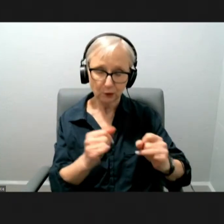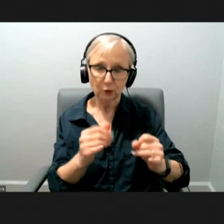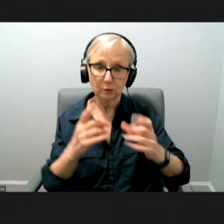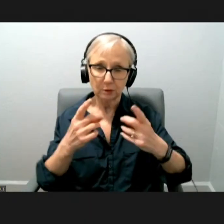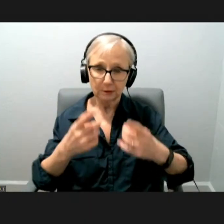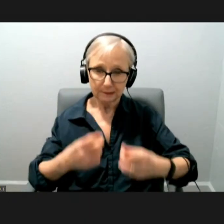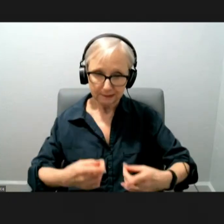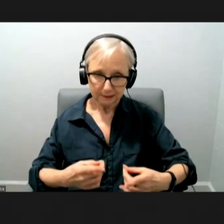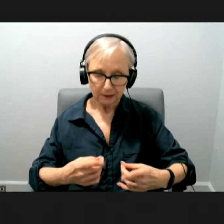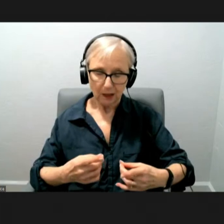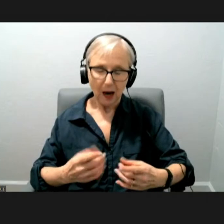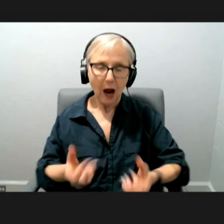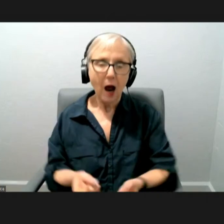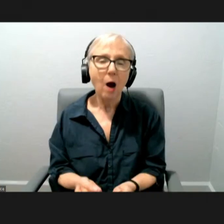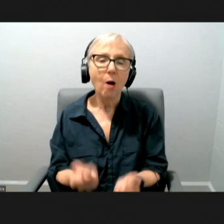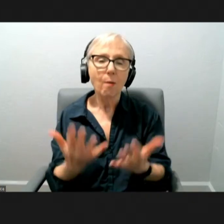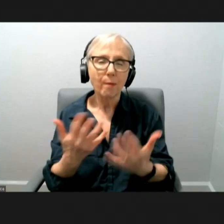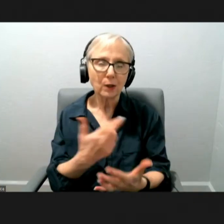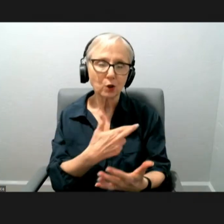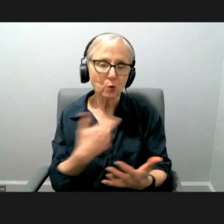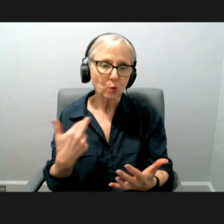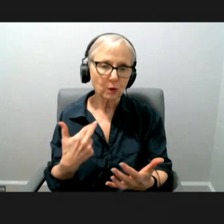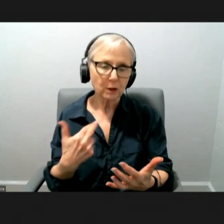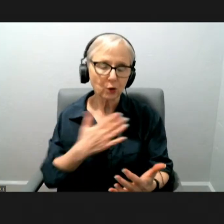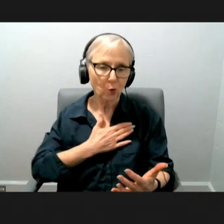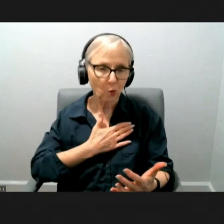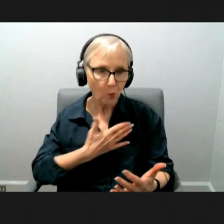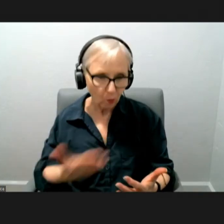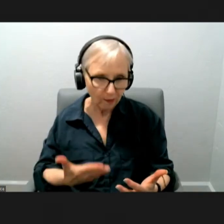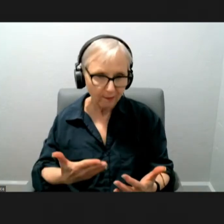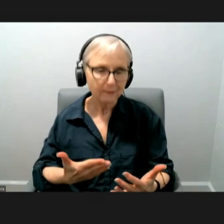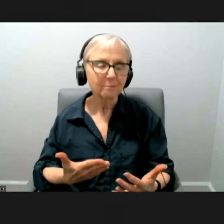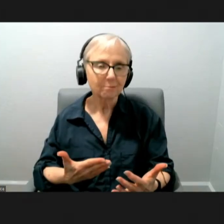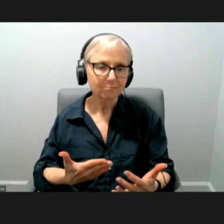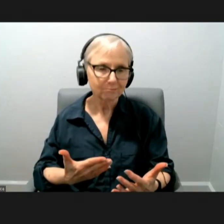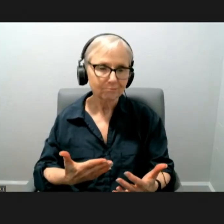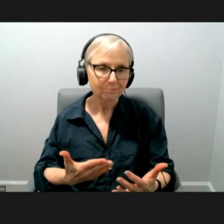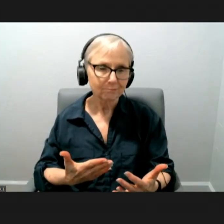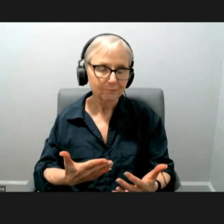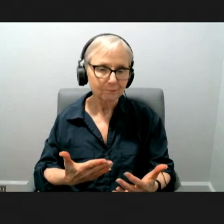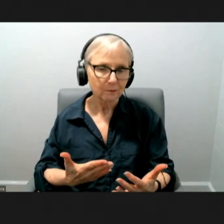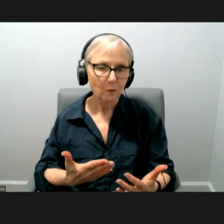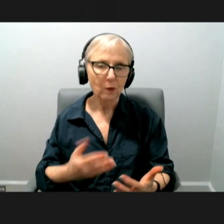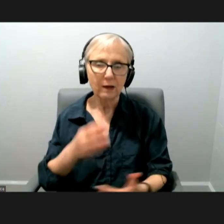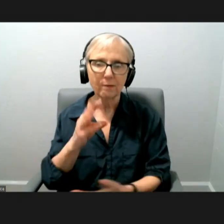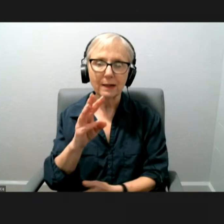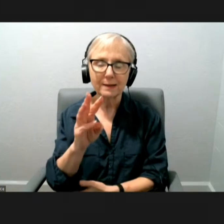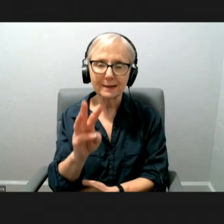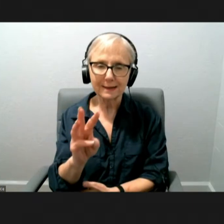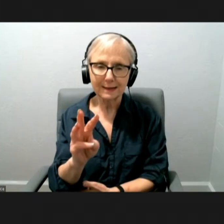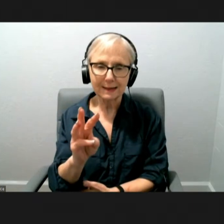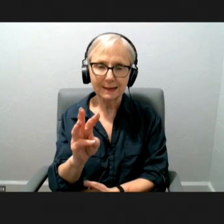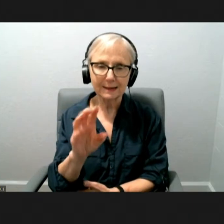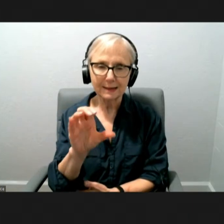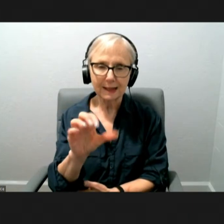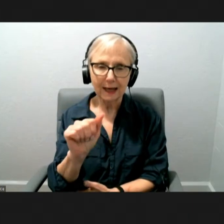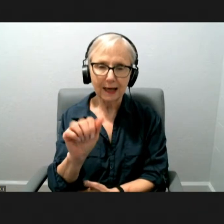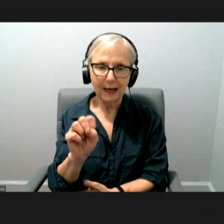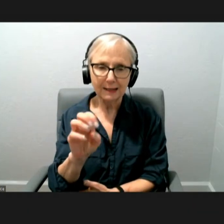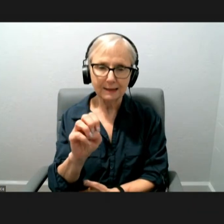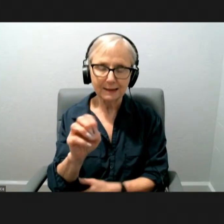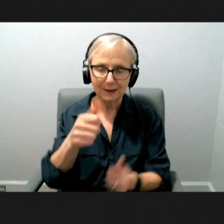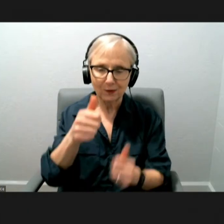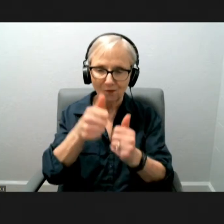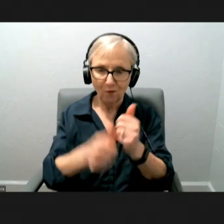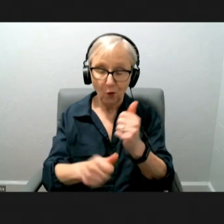they're comfortable with. Good news is now we have about 6 cases per 100,000 population in the state of